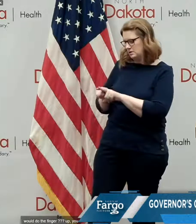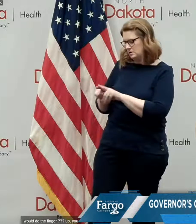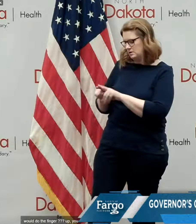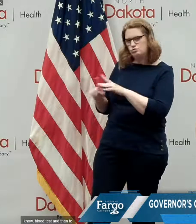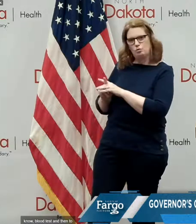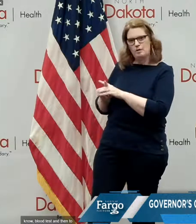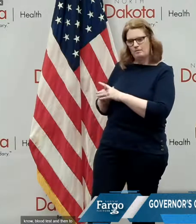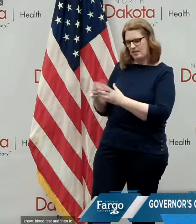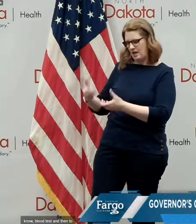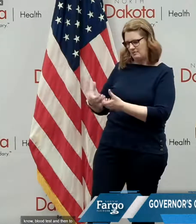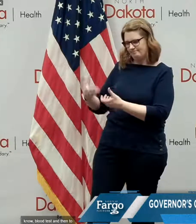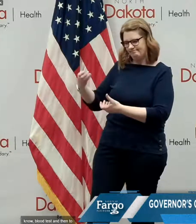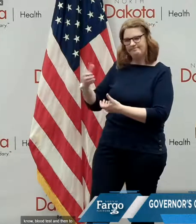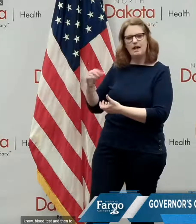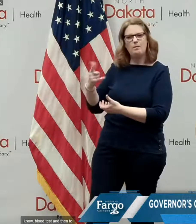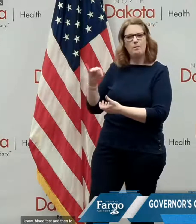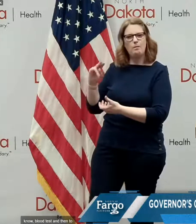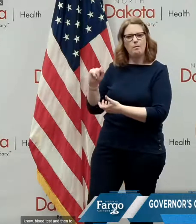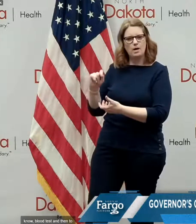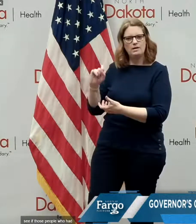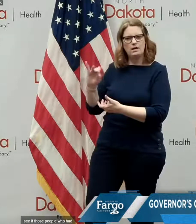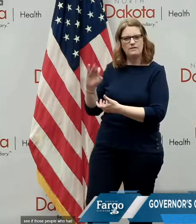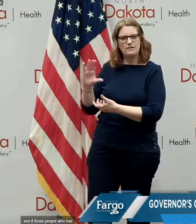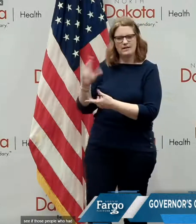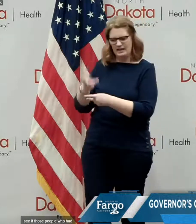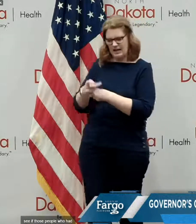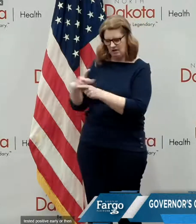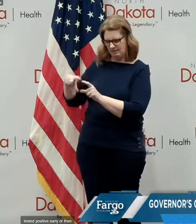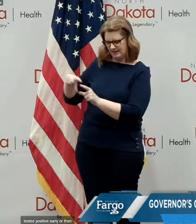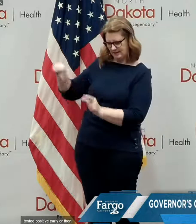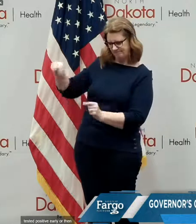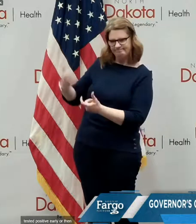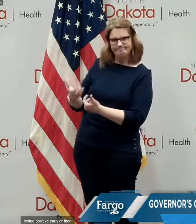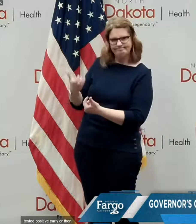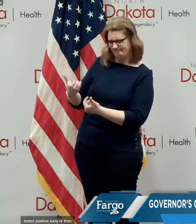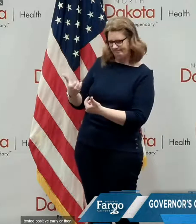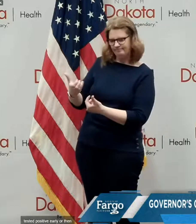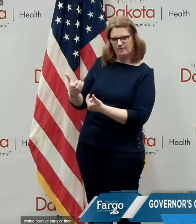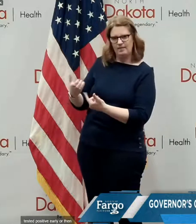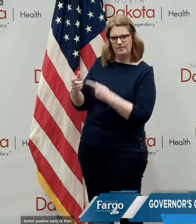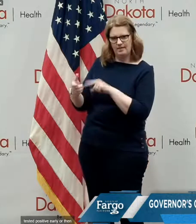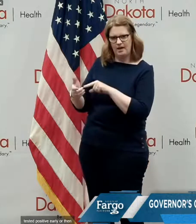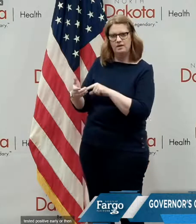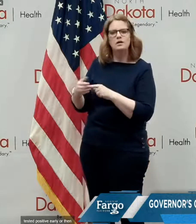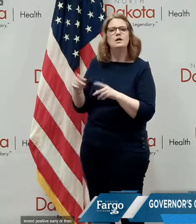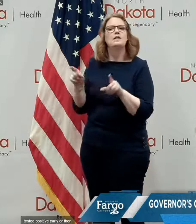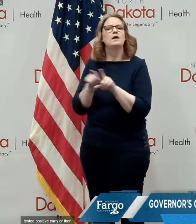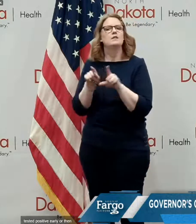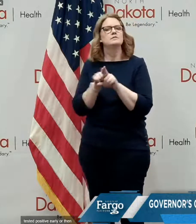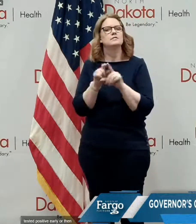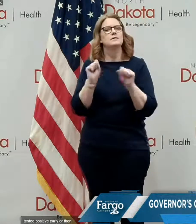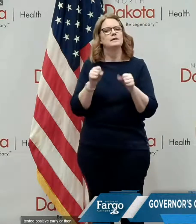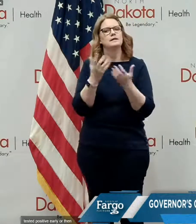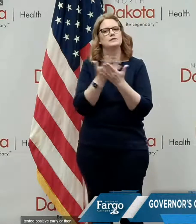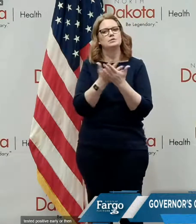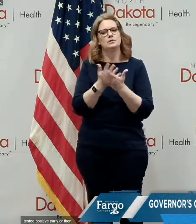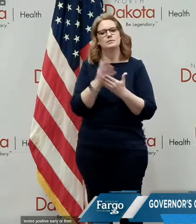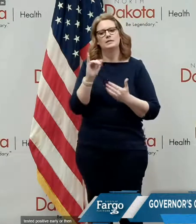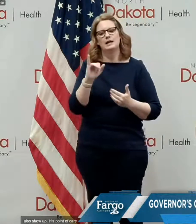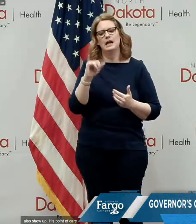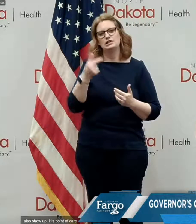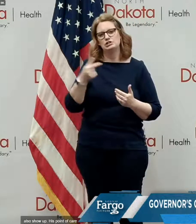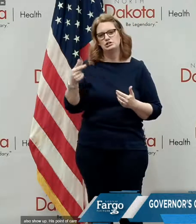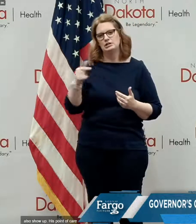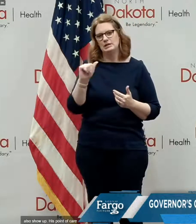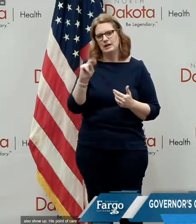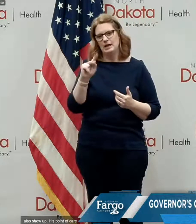care tests. In addition to the point-of-care test, the Public Health Lab also has the ability to screen for IgG antibodies using